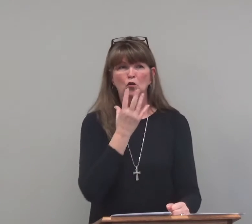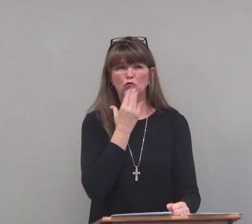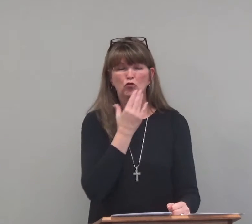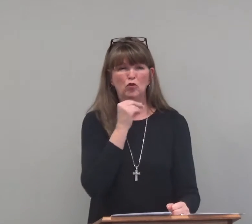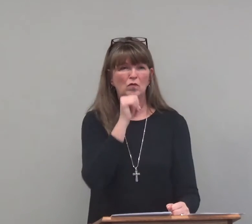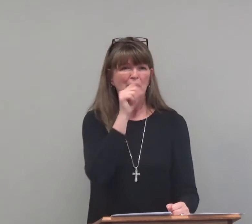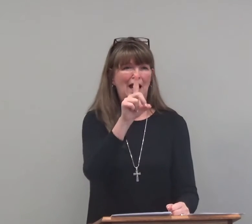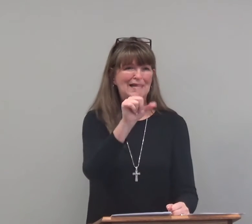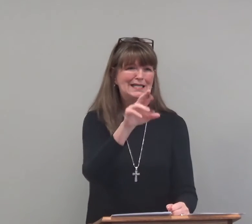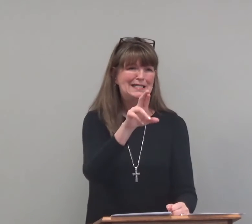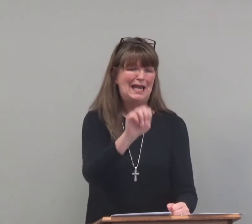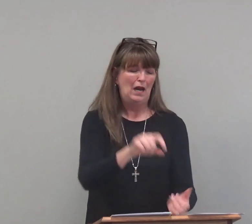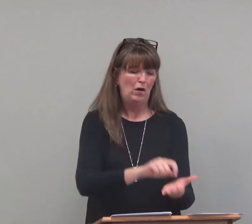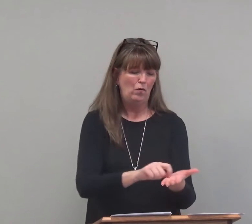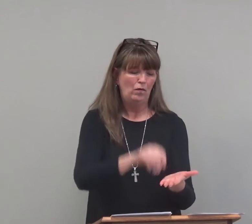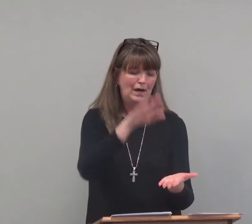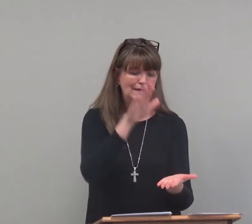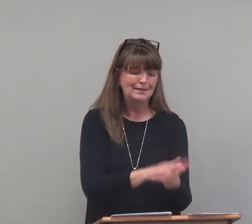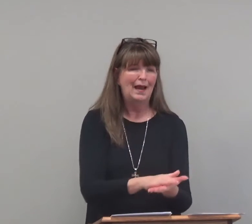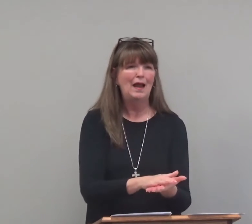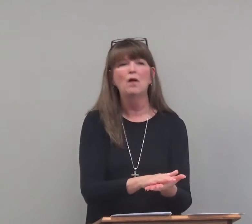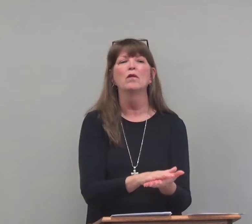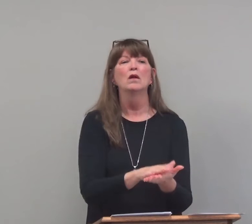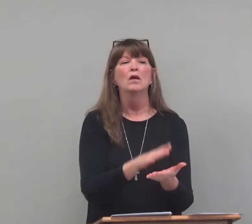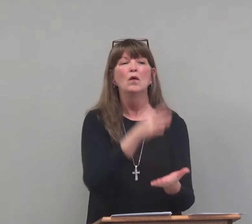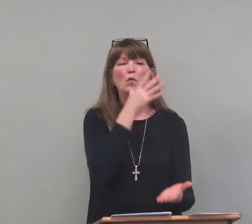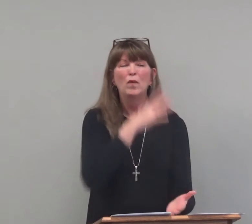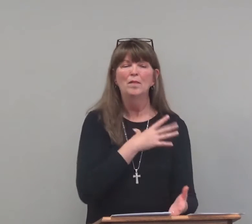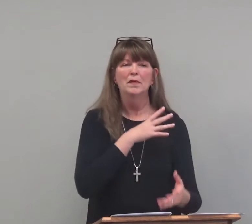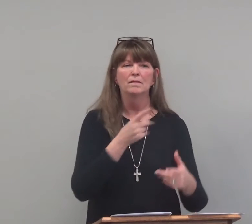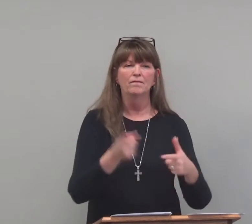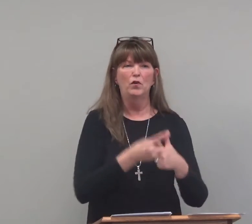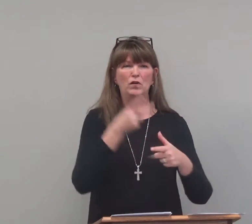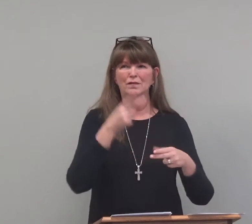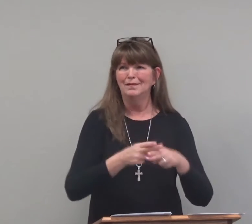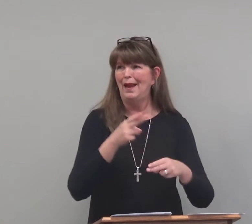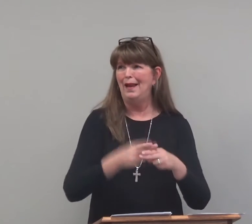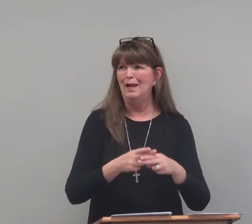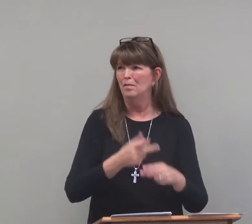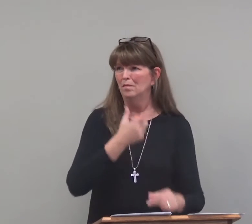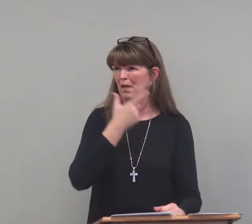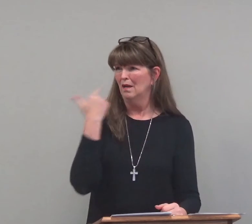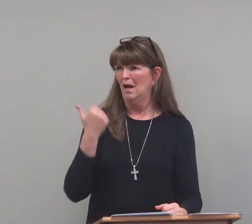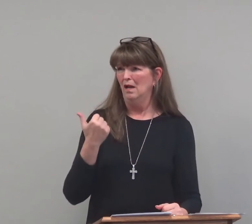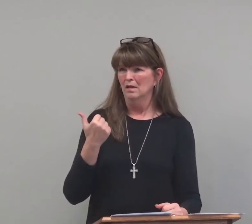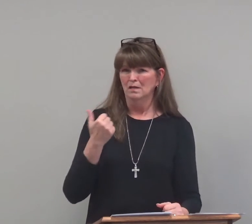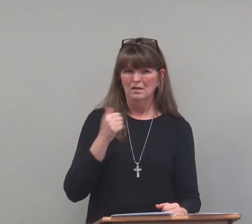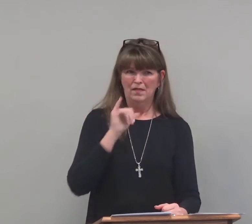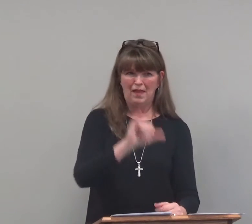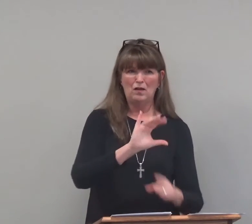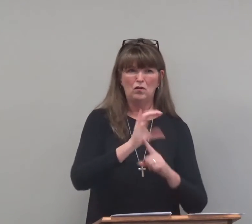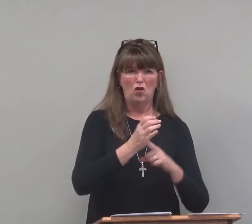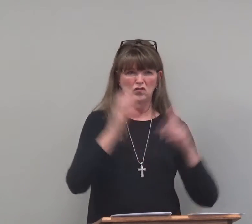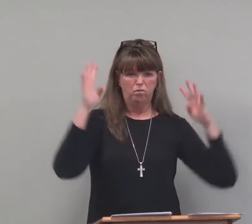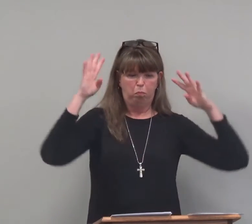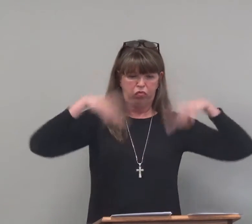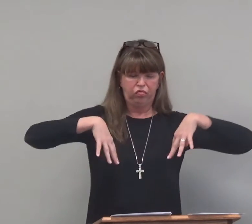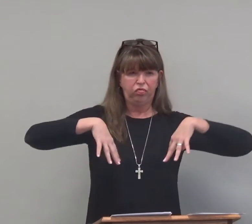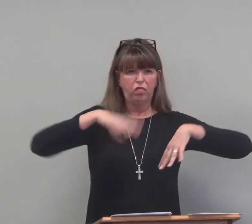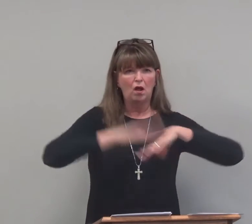maybe you all remember, Jewish people would not dare to write down a woman's first name. Because in that culture,